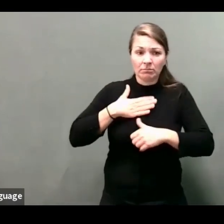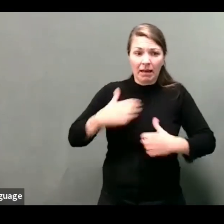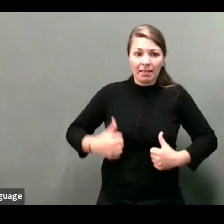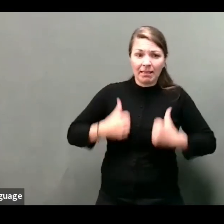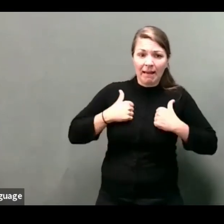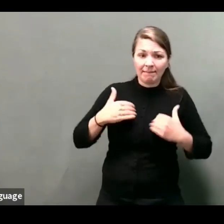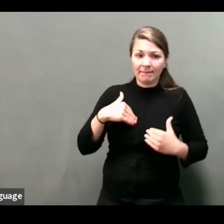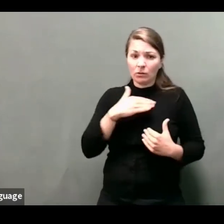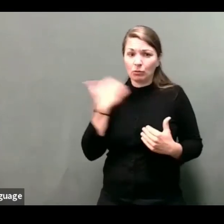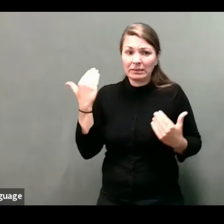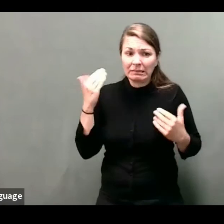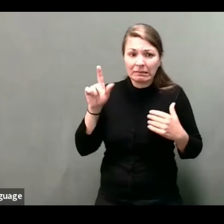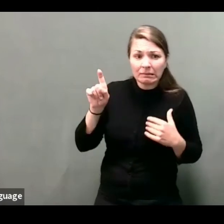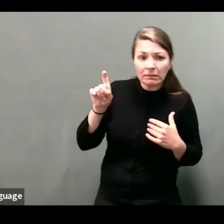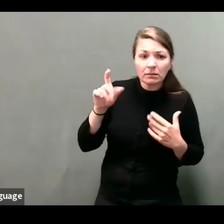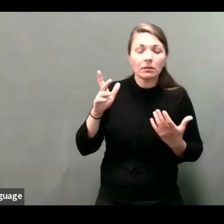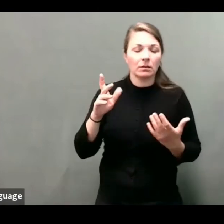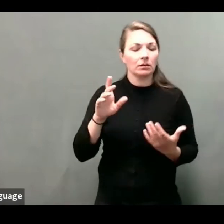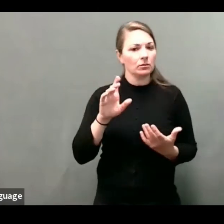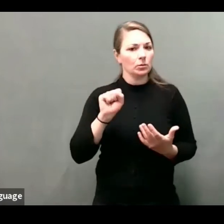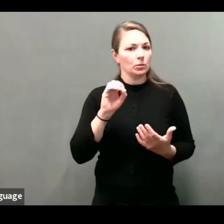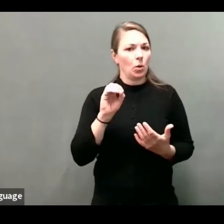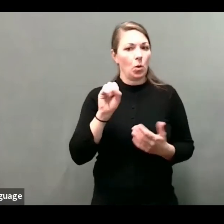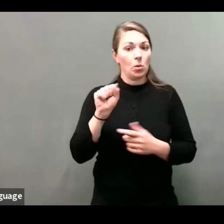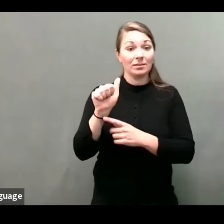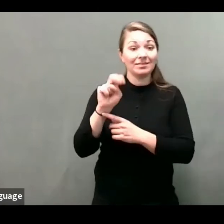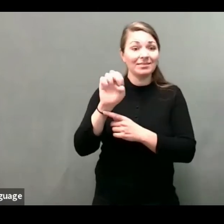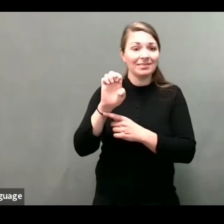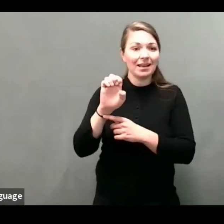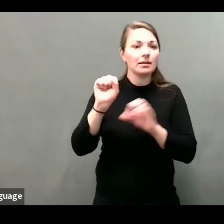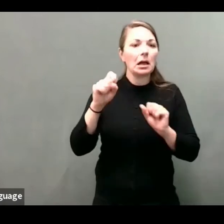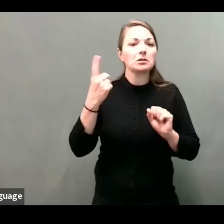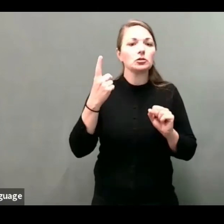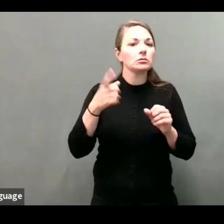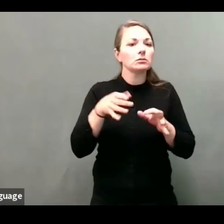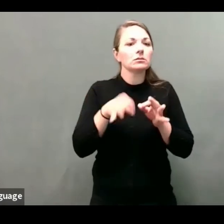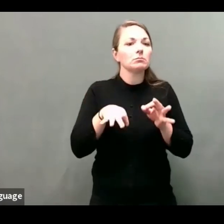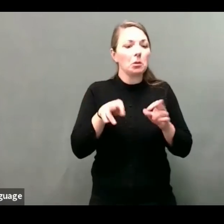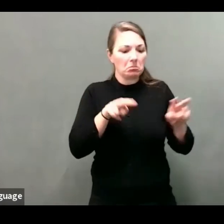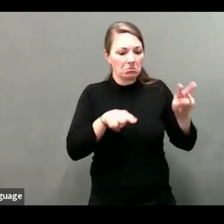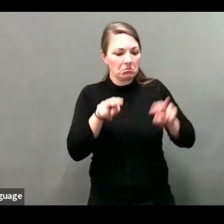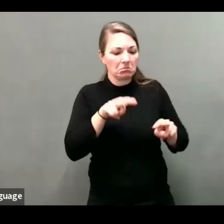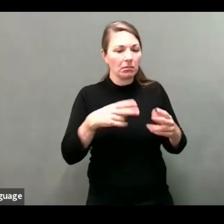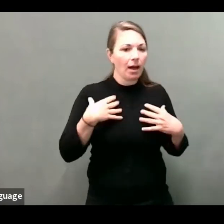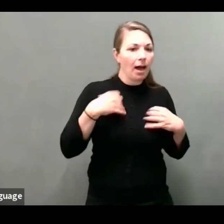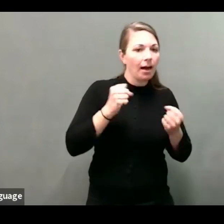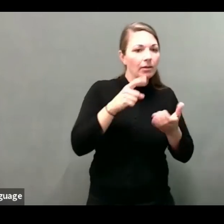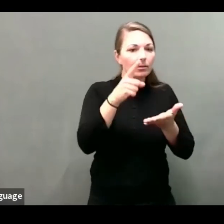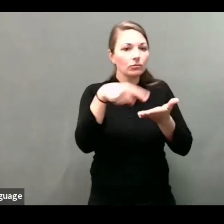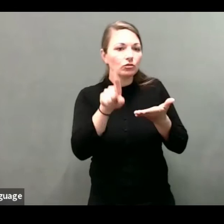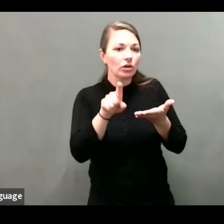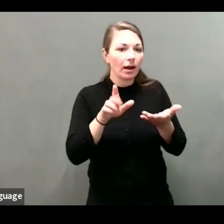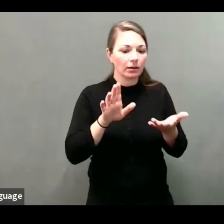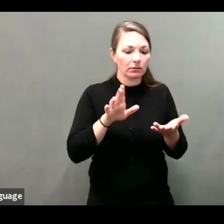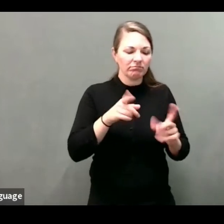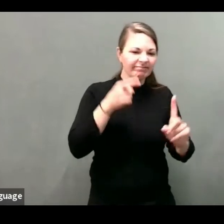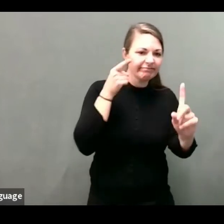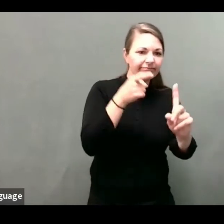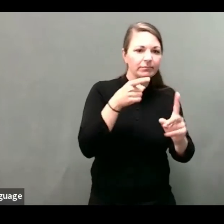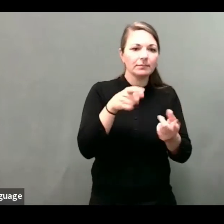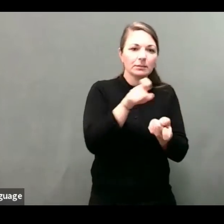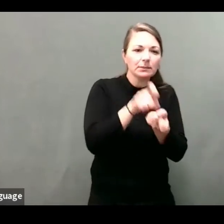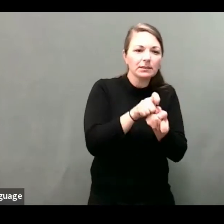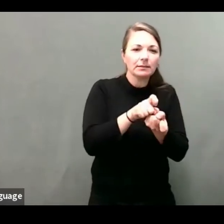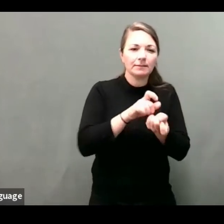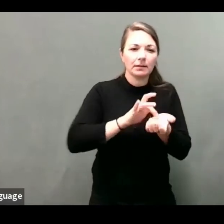And so SANEs can absolutely do, just that wellness check, talk with them about any specific medical concerns they